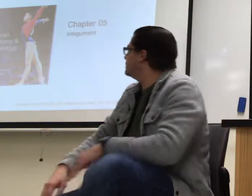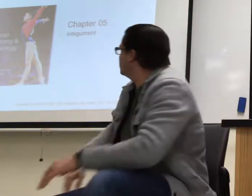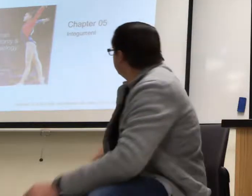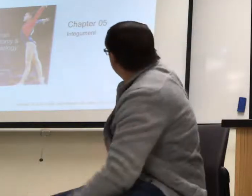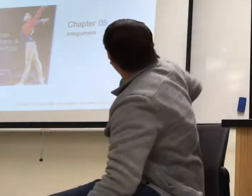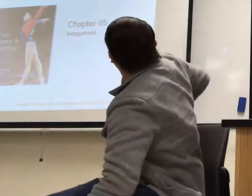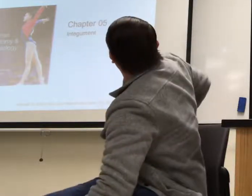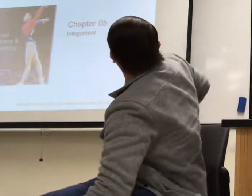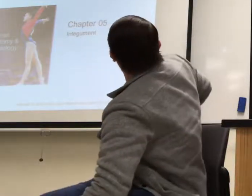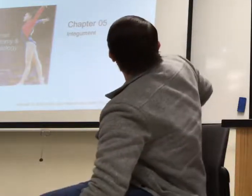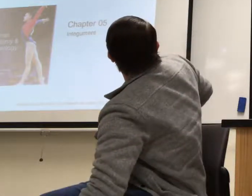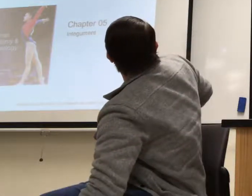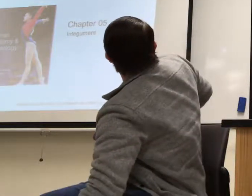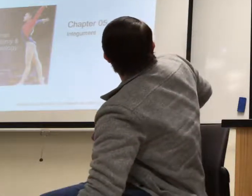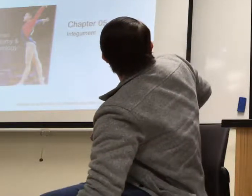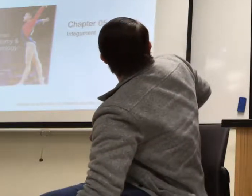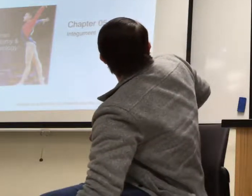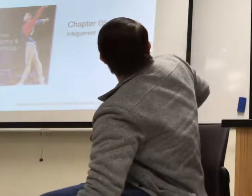hair,